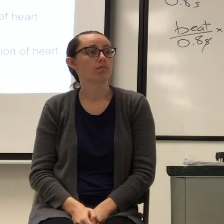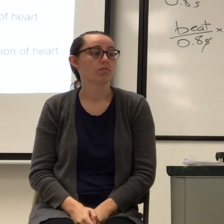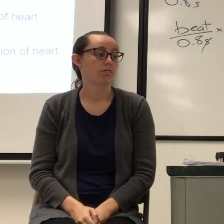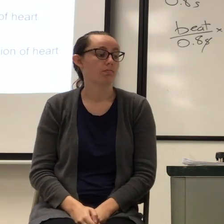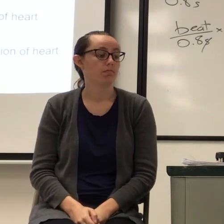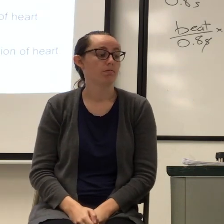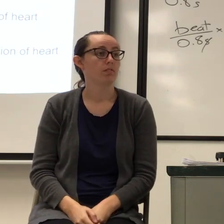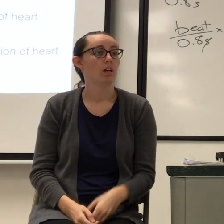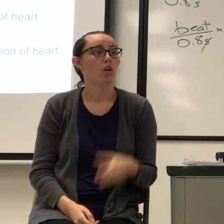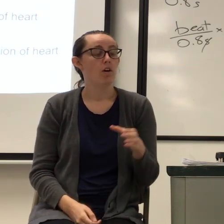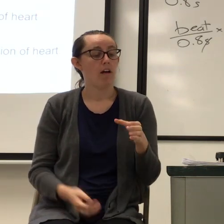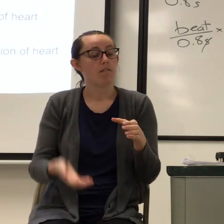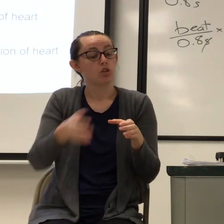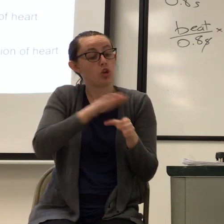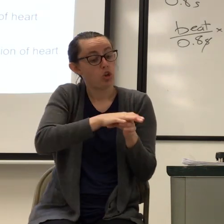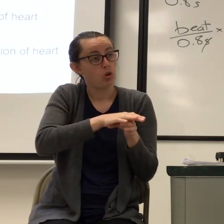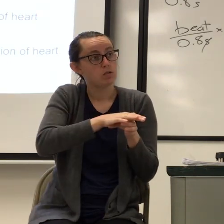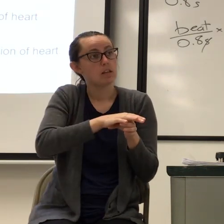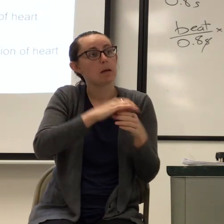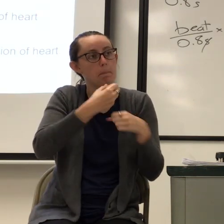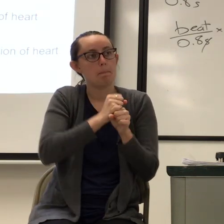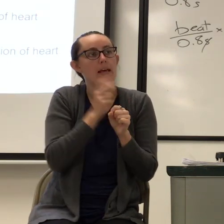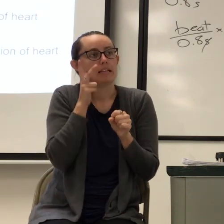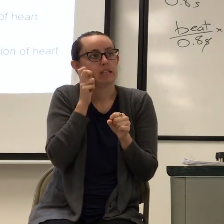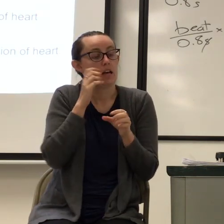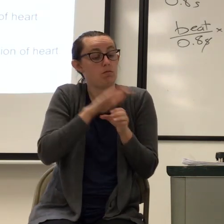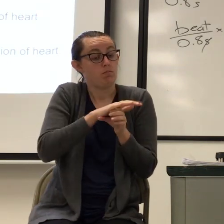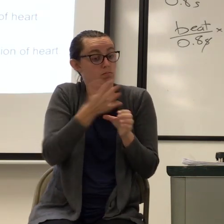Valves closing make a sound, not opening.